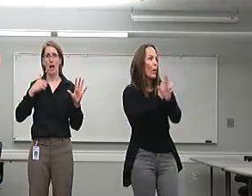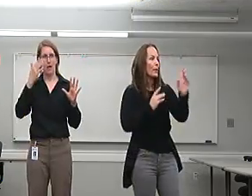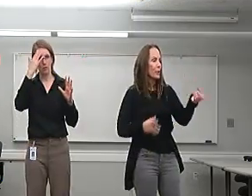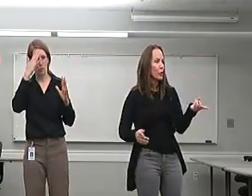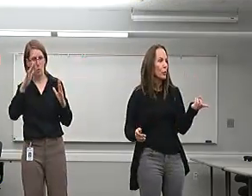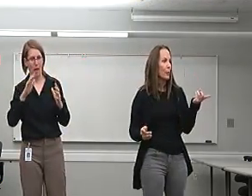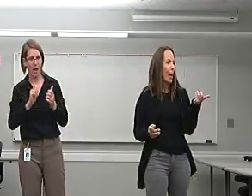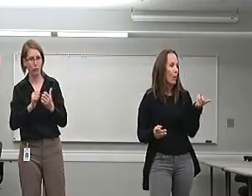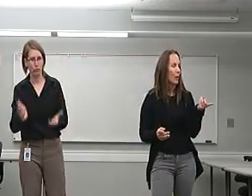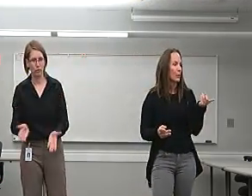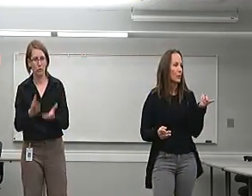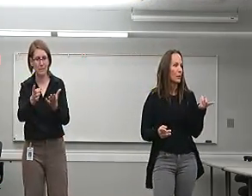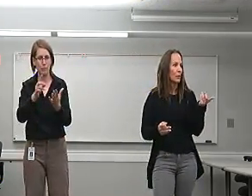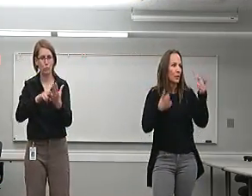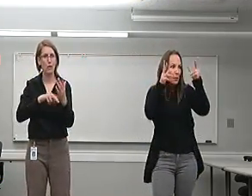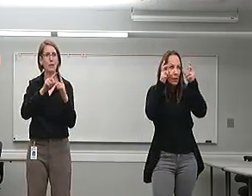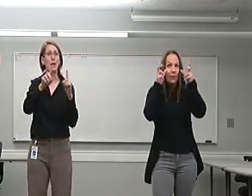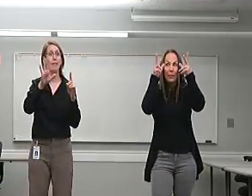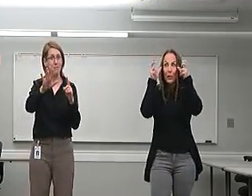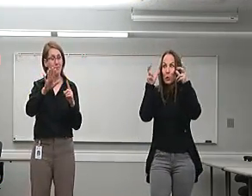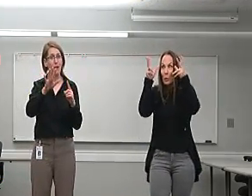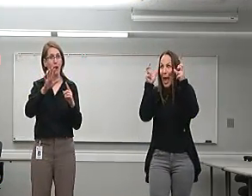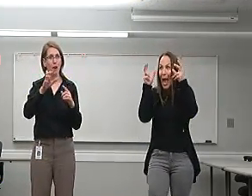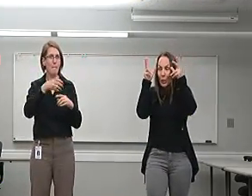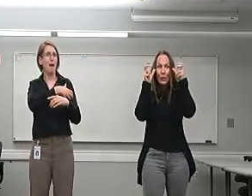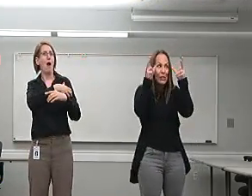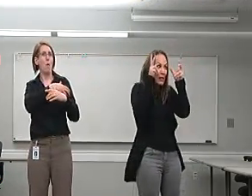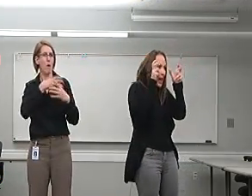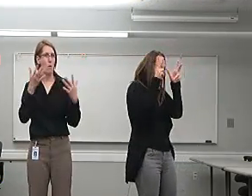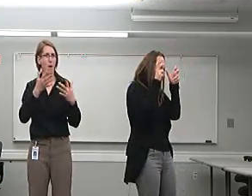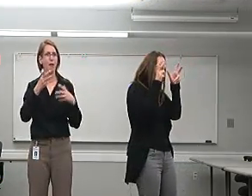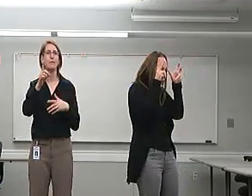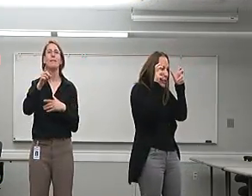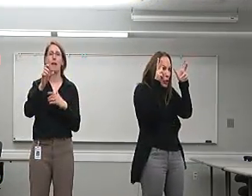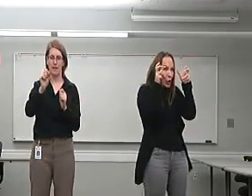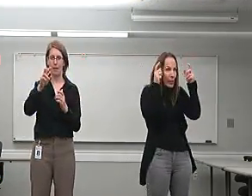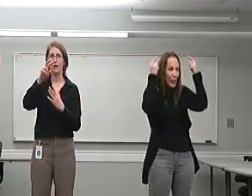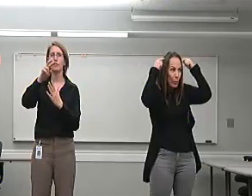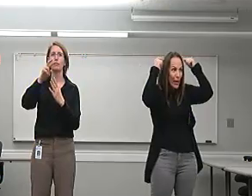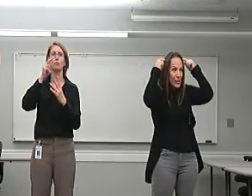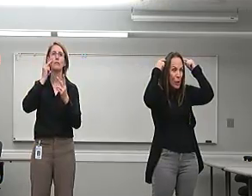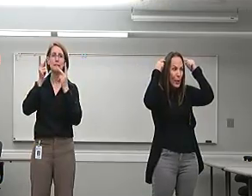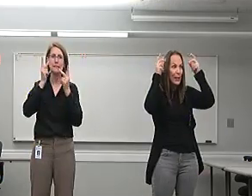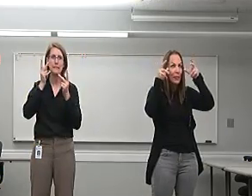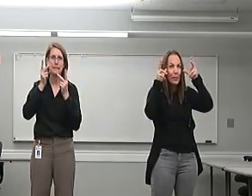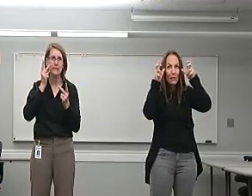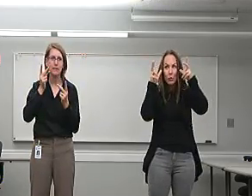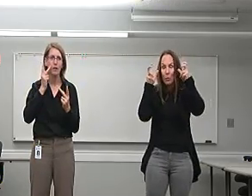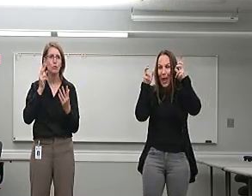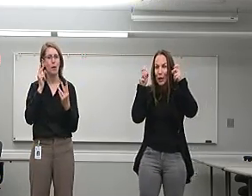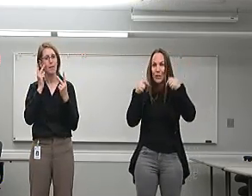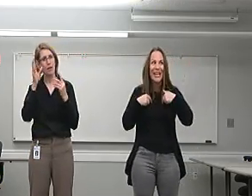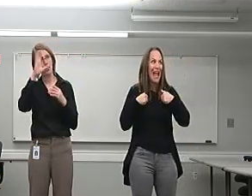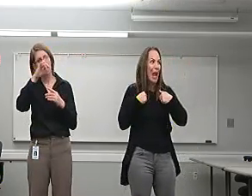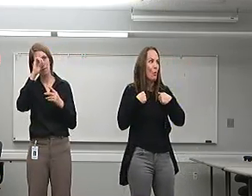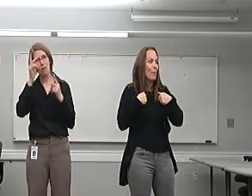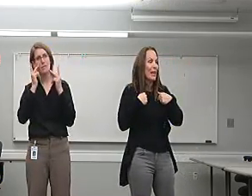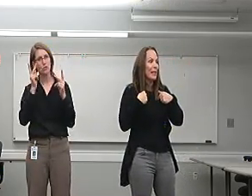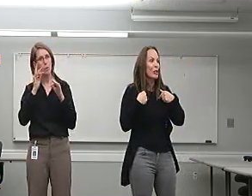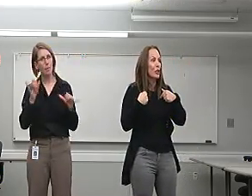superpower? Visual patterns, and their brain is going, give me visual patterns, and I will make it